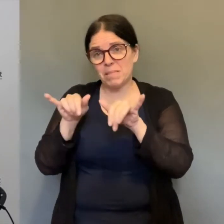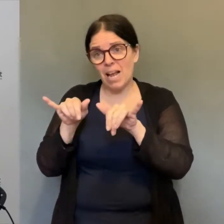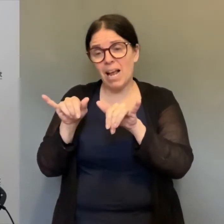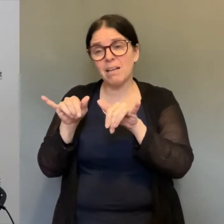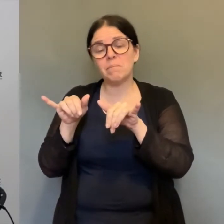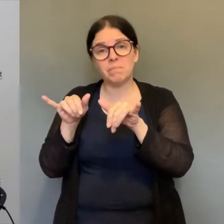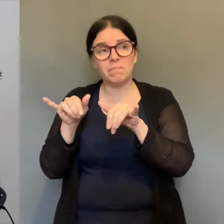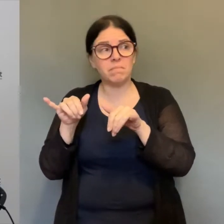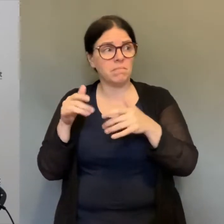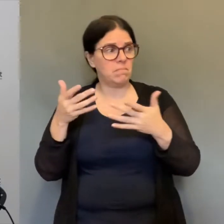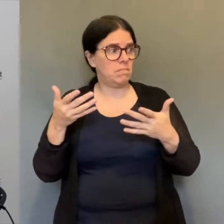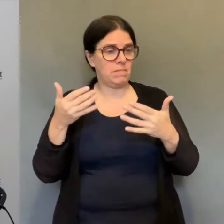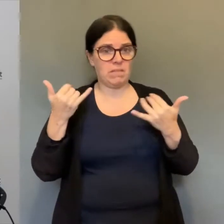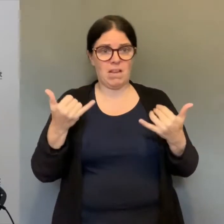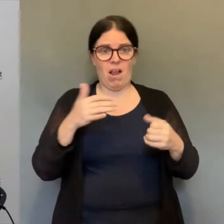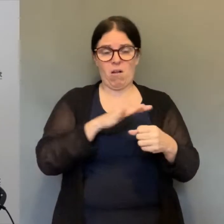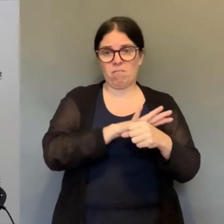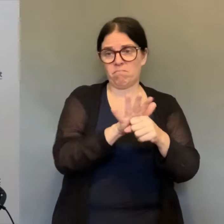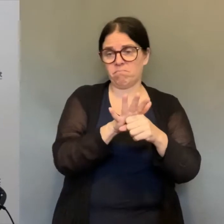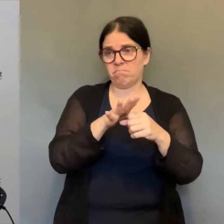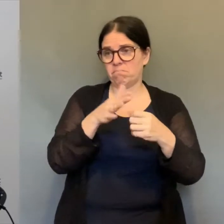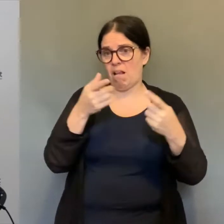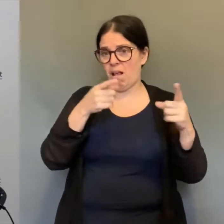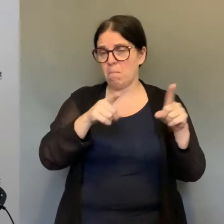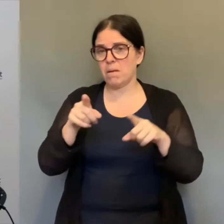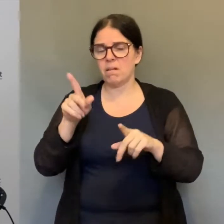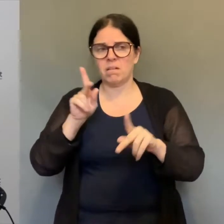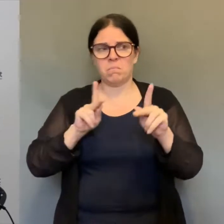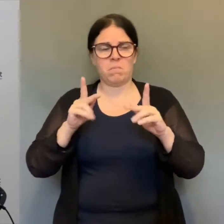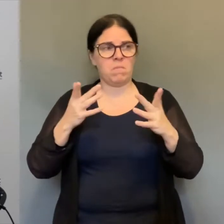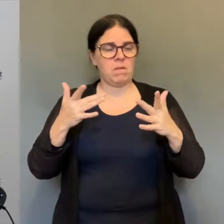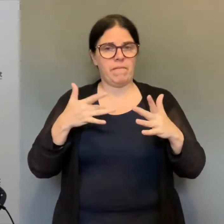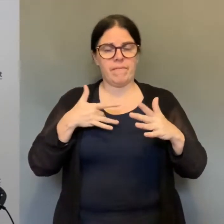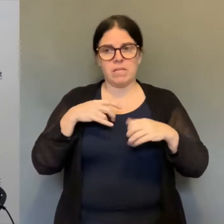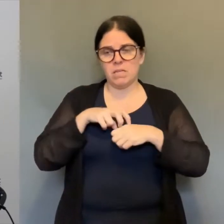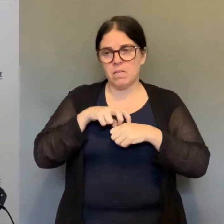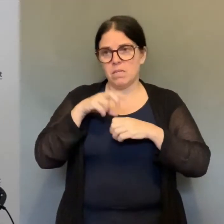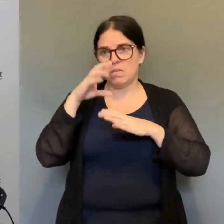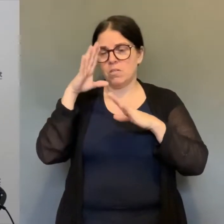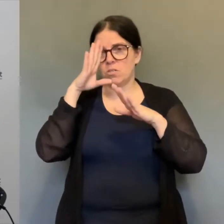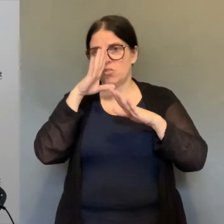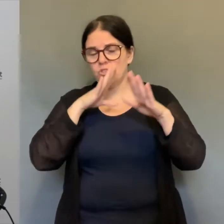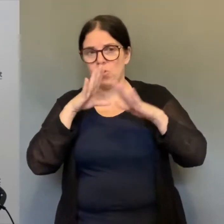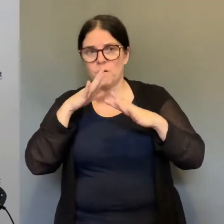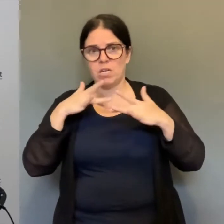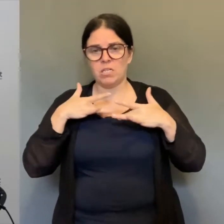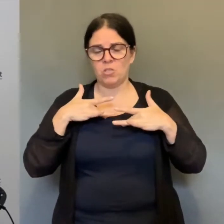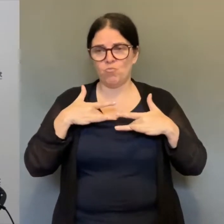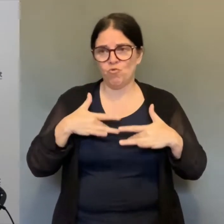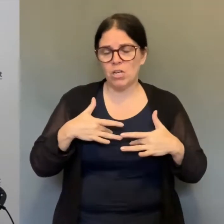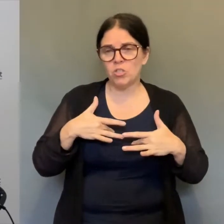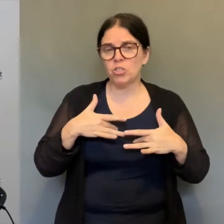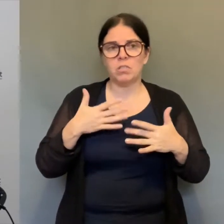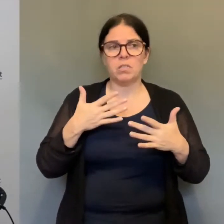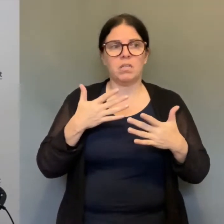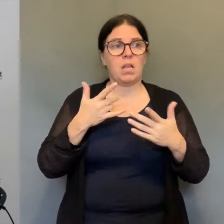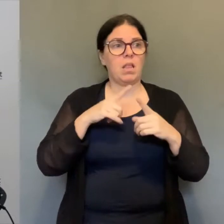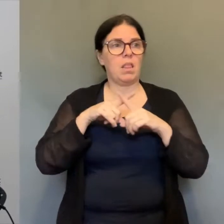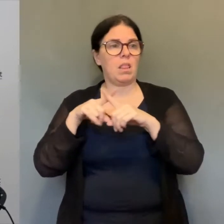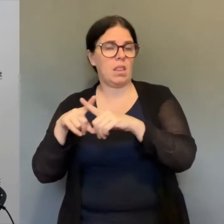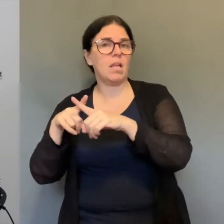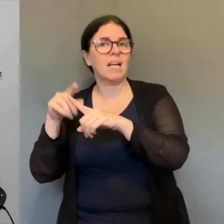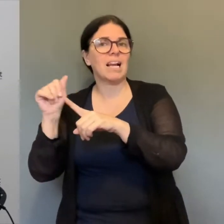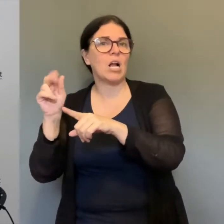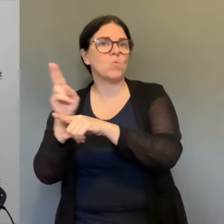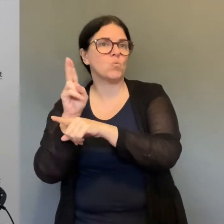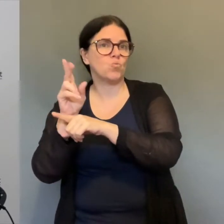Substance Strategy Partners have expanded the content of WECOS.ca webpage for people who use substance, healthcare and